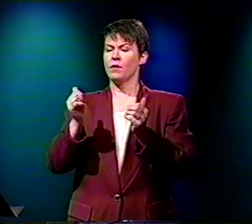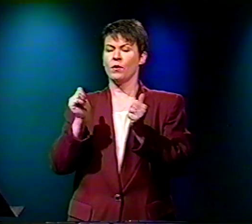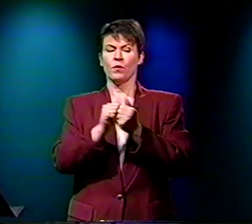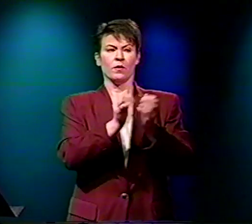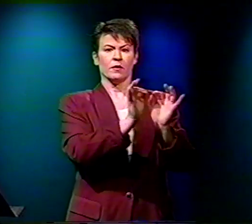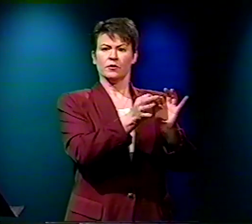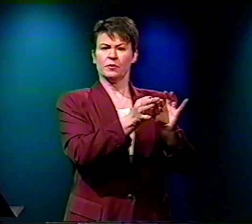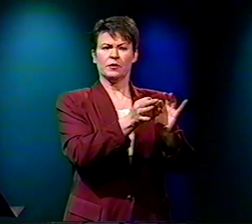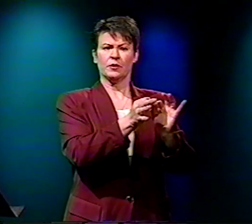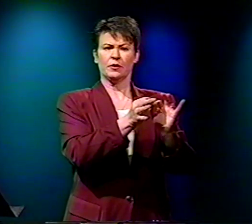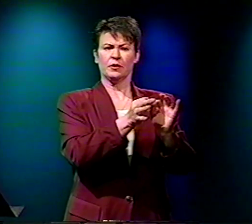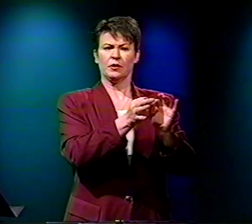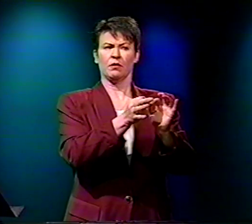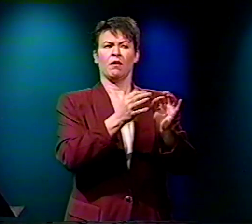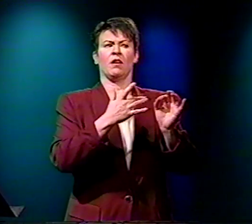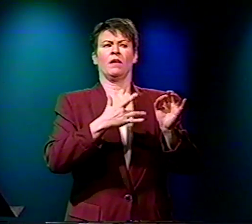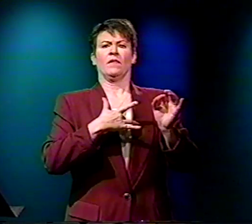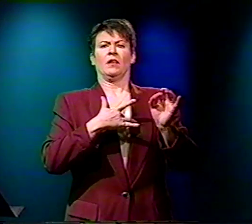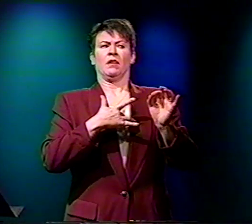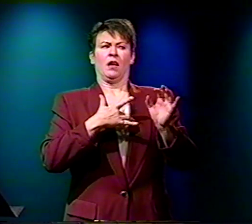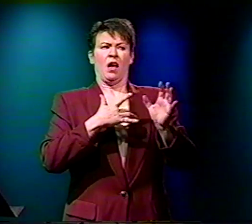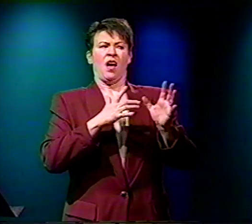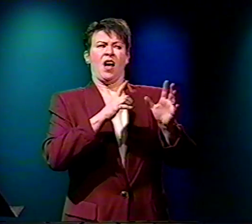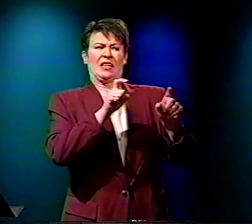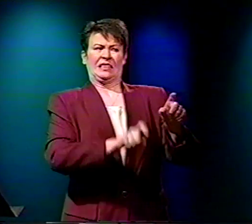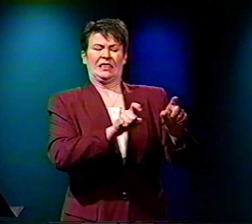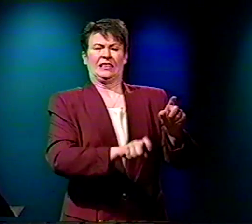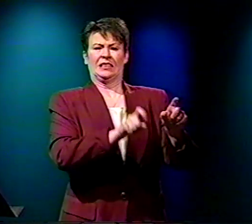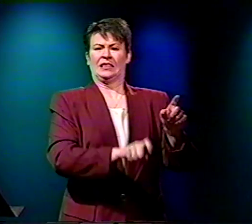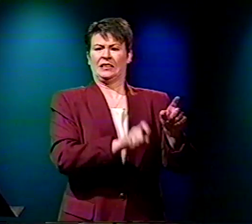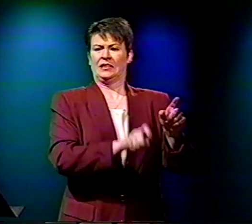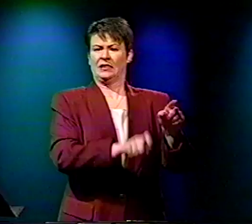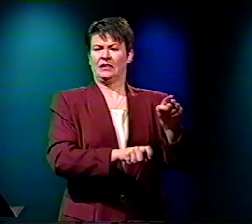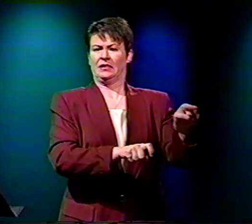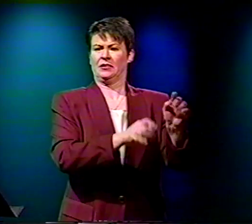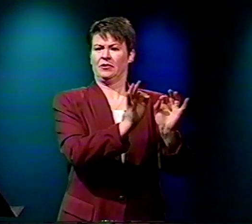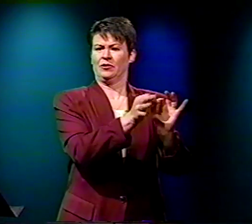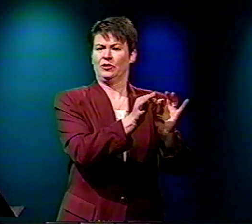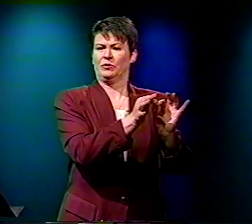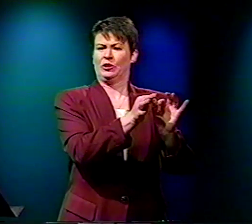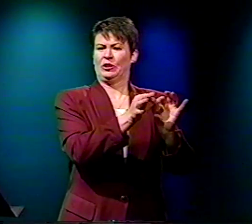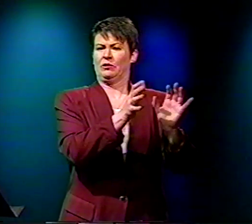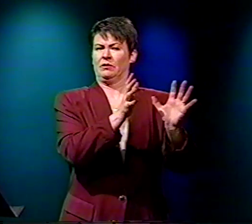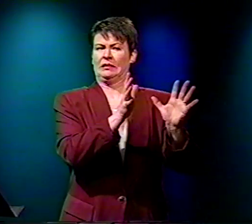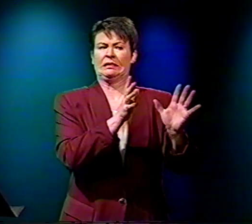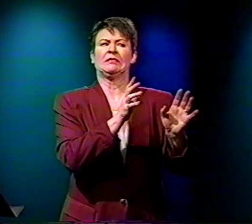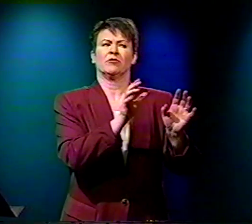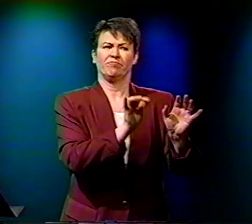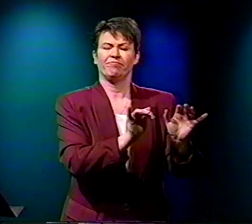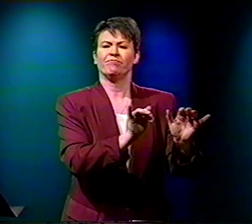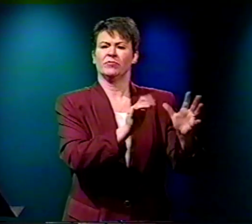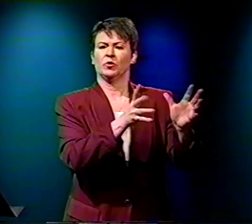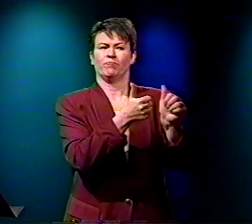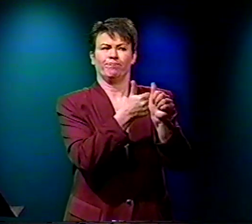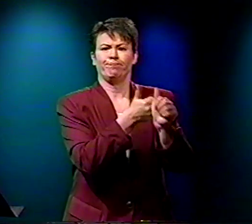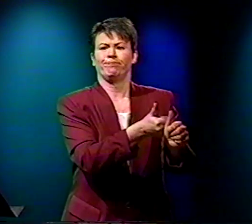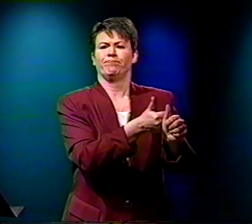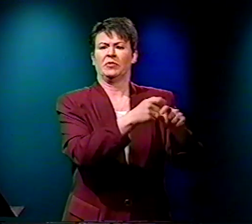So now, as an adult with interpreters, they still sense that need for the interpreter. And so they're